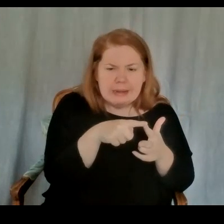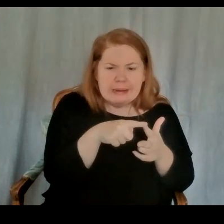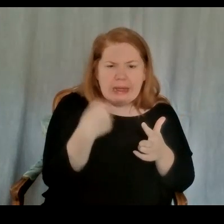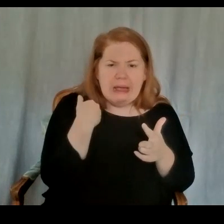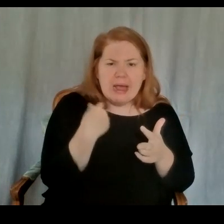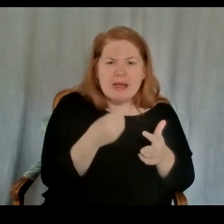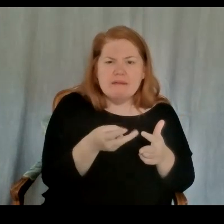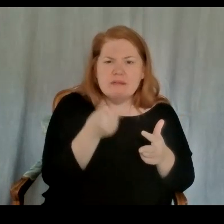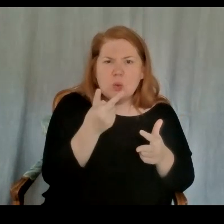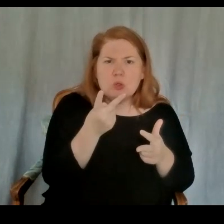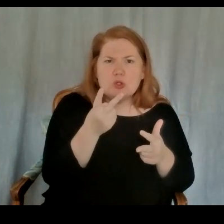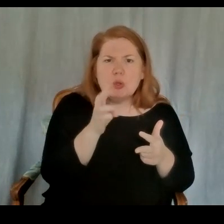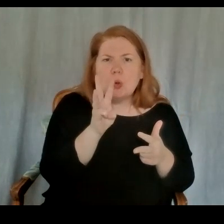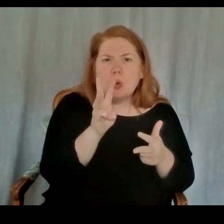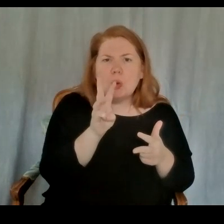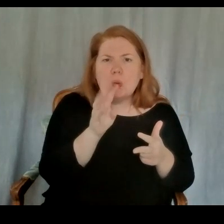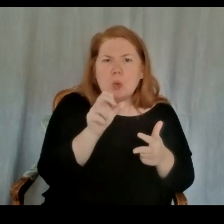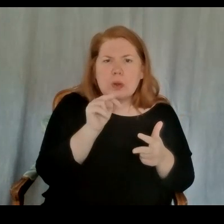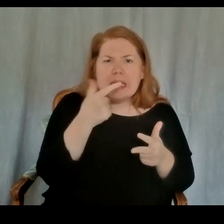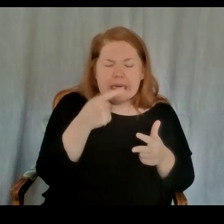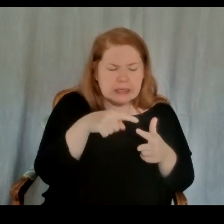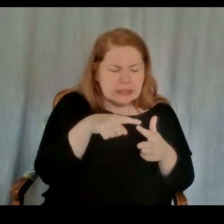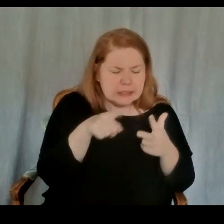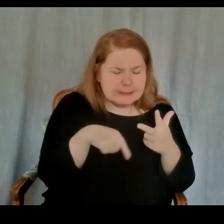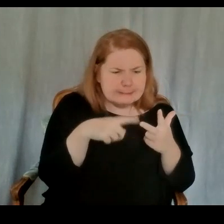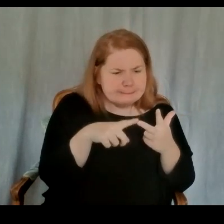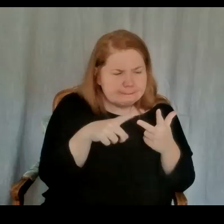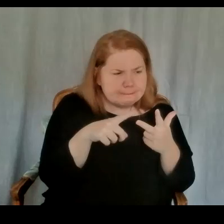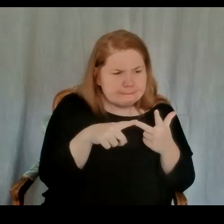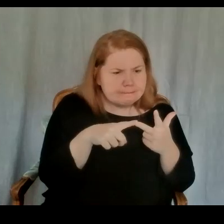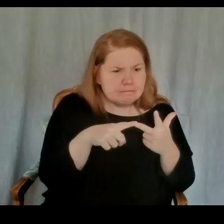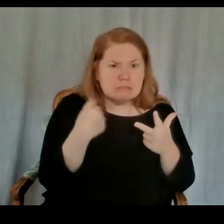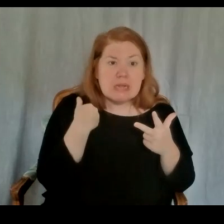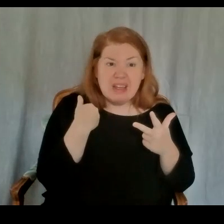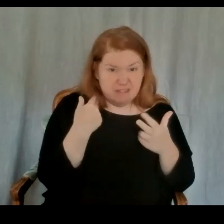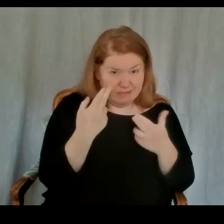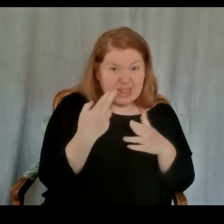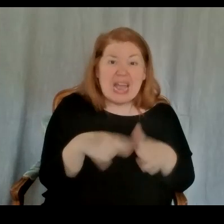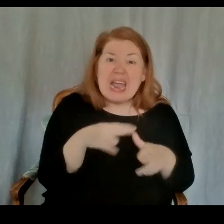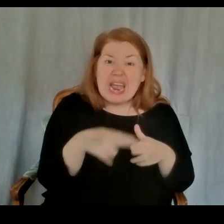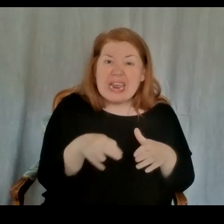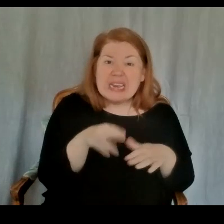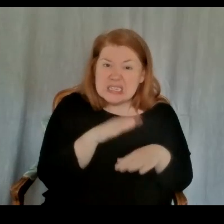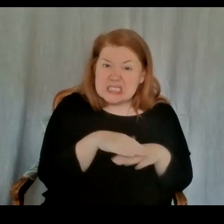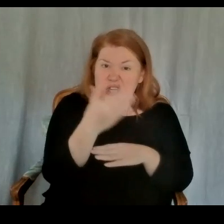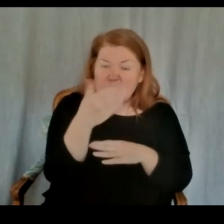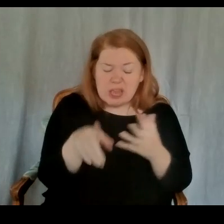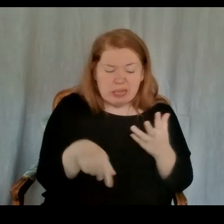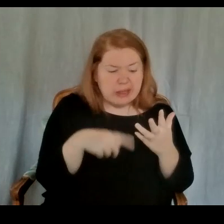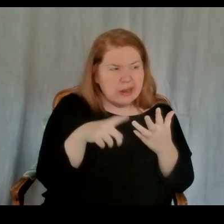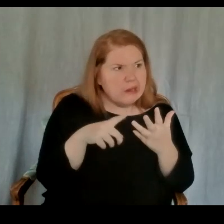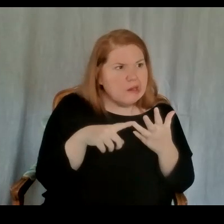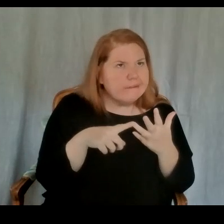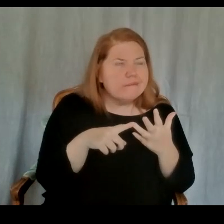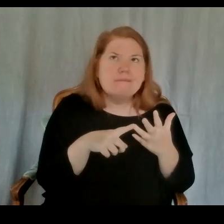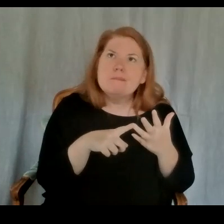that covers their soft wing. I've learned that ladybugs lay eggs on a leaf. I've also learned that